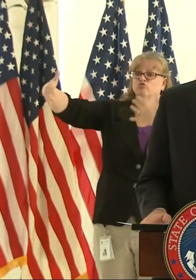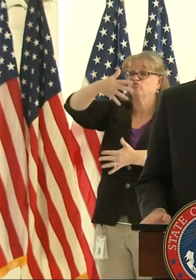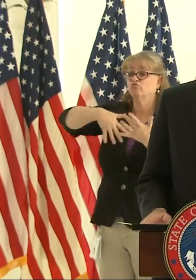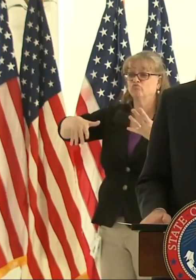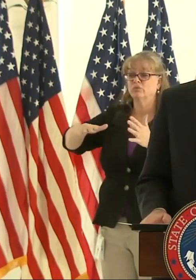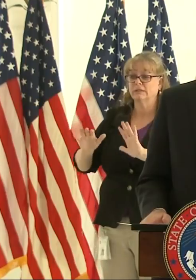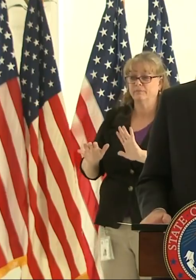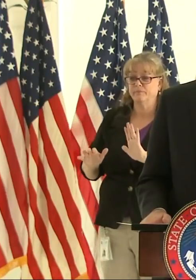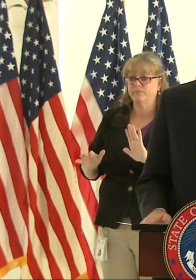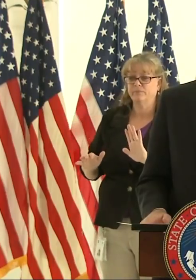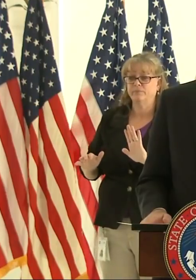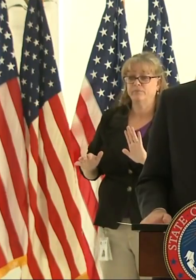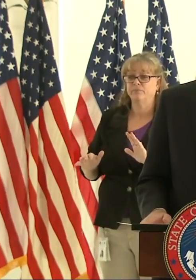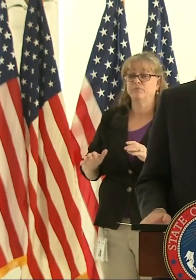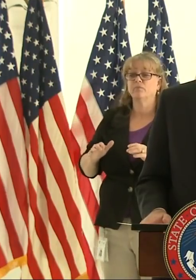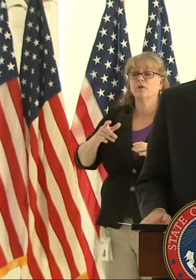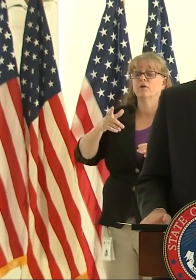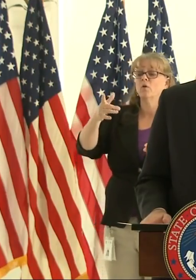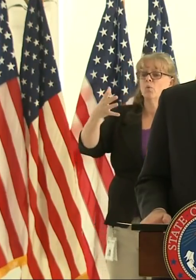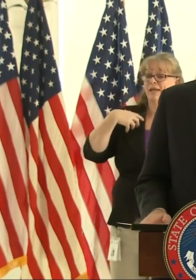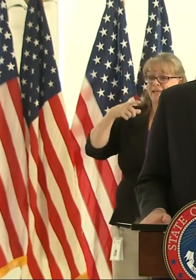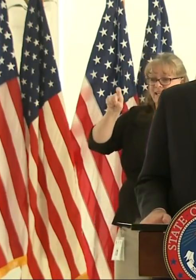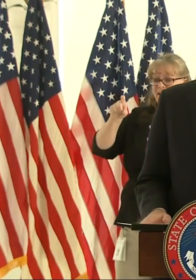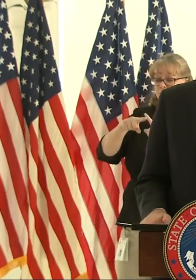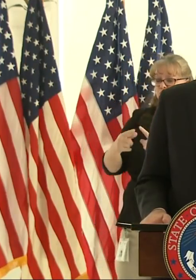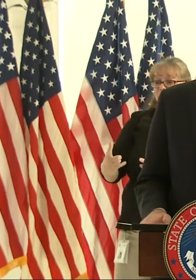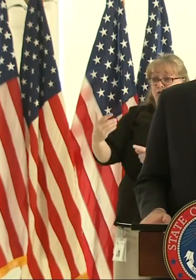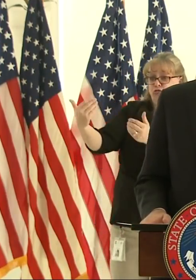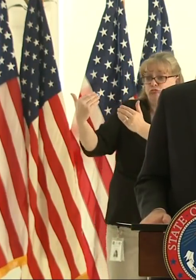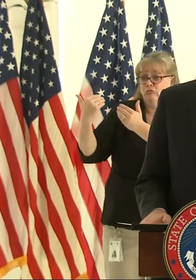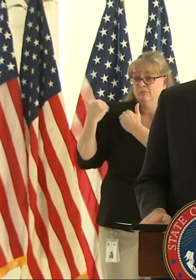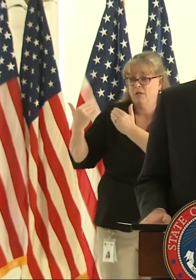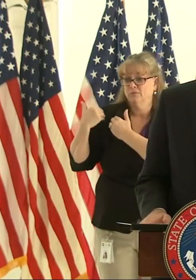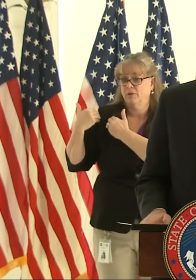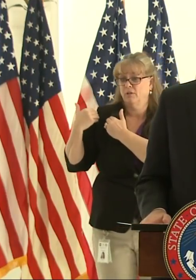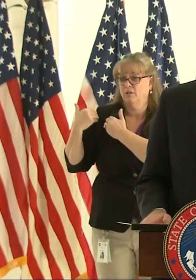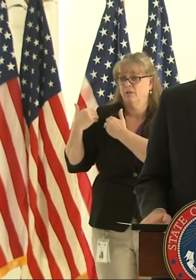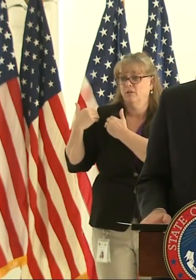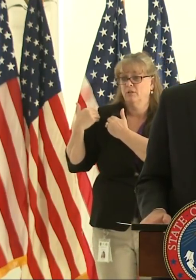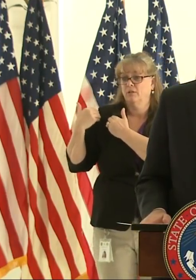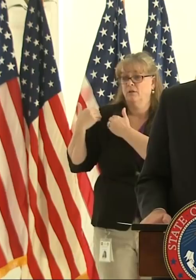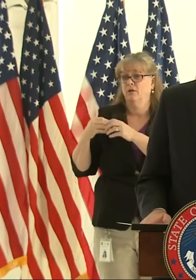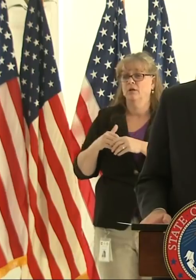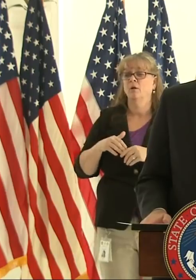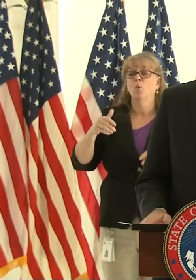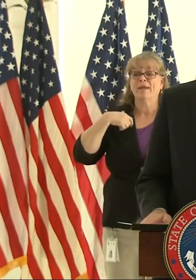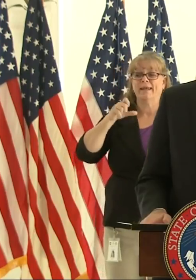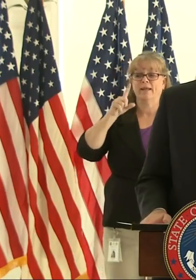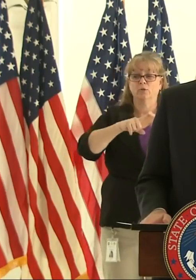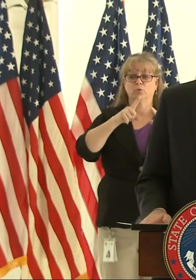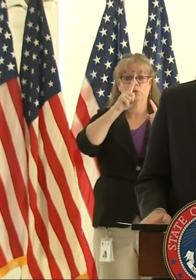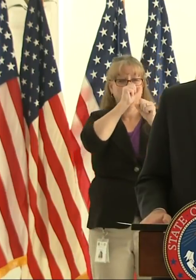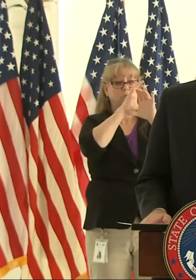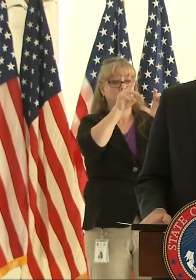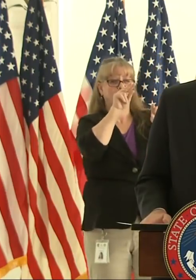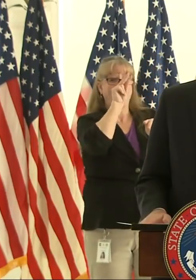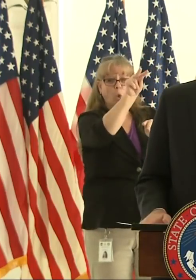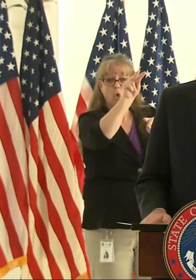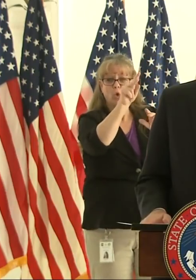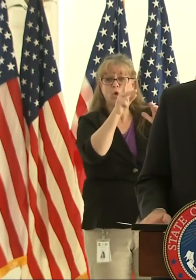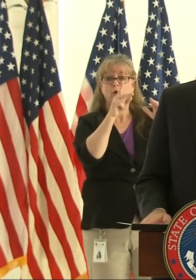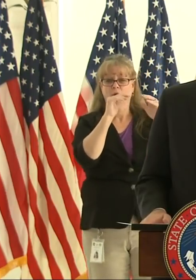pandemic in a responsible way. And as we move towards handling it in a sustainable and responsible way, we'll be updated and informed